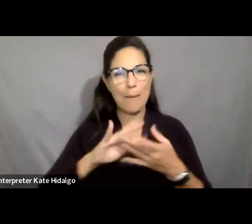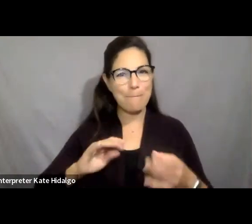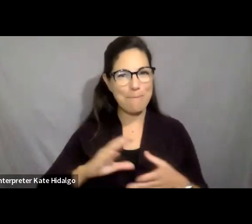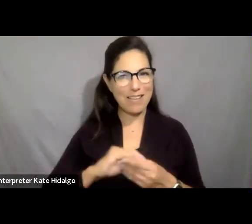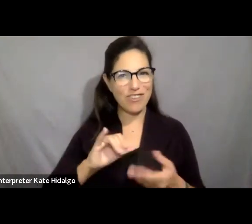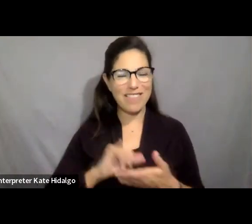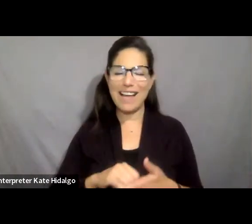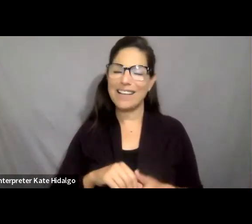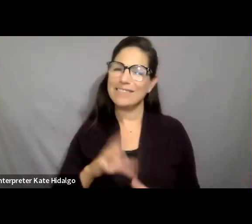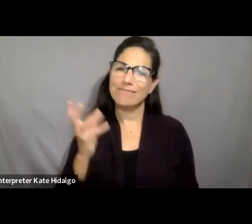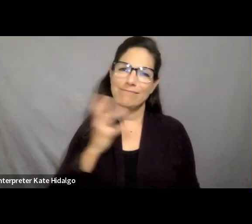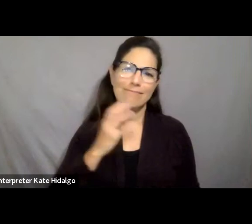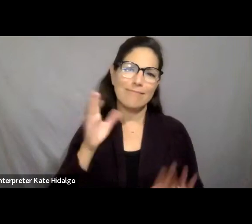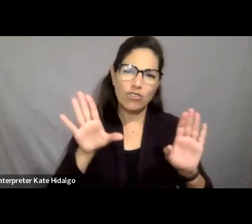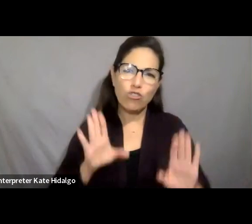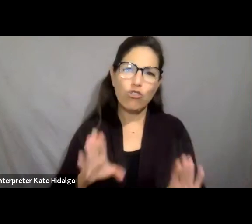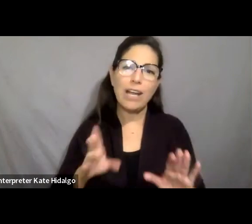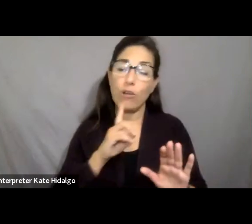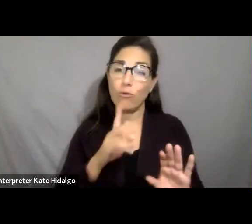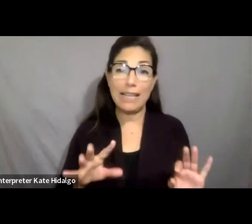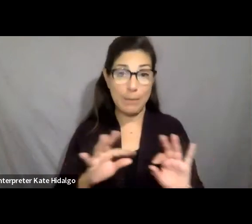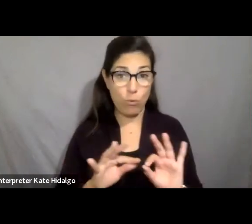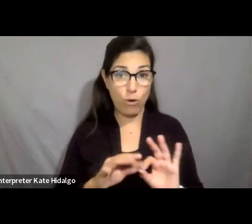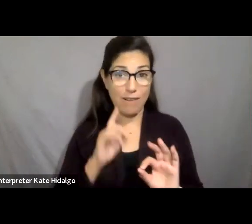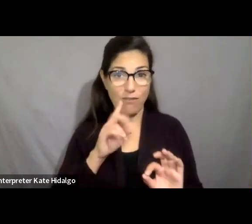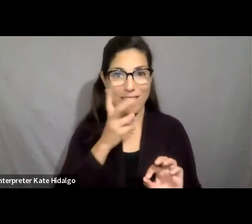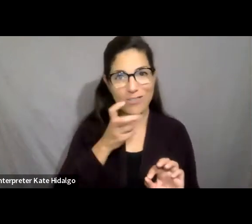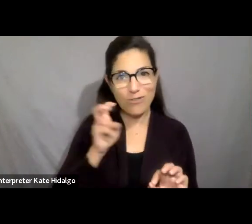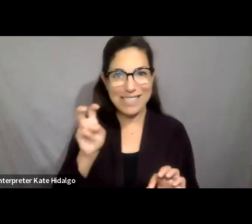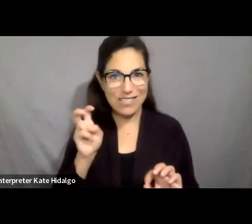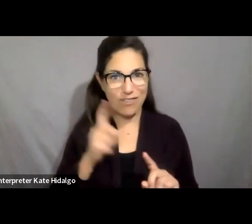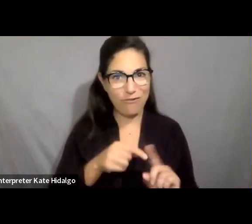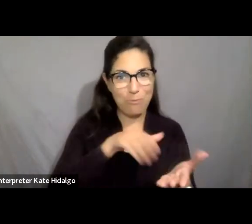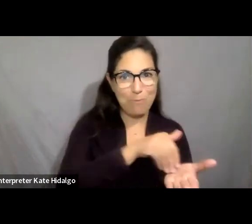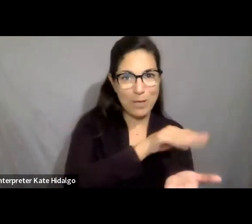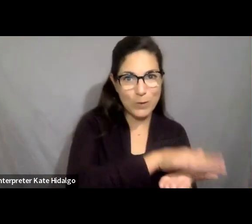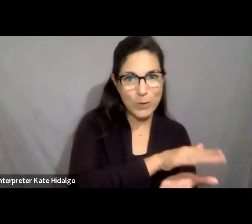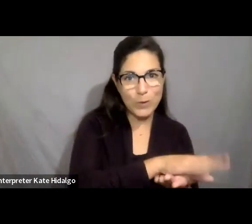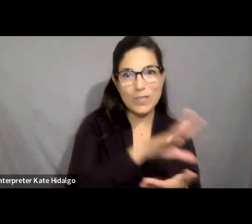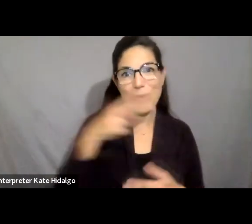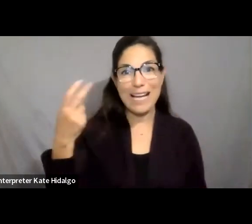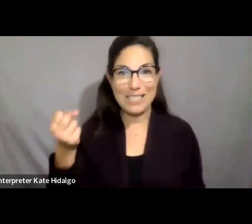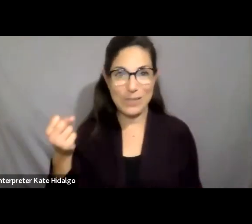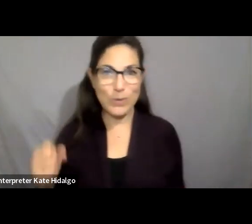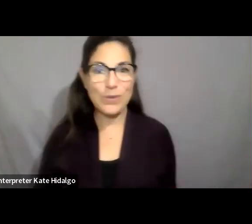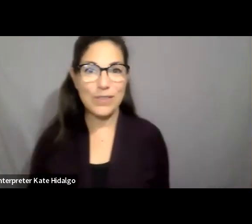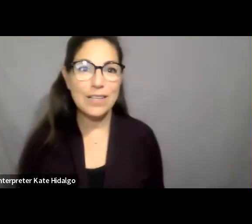think that's so great, really important for that transition.